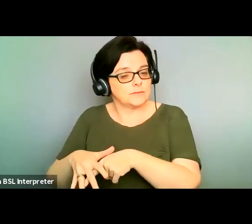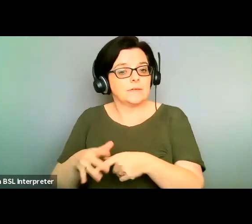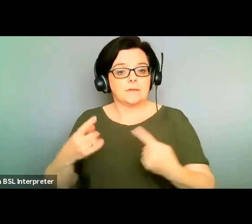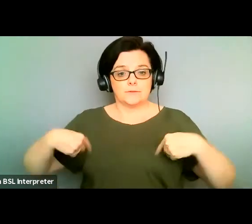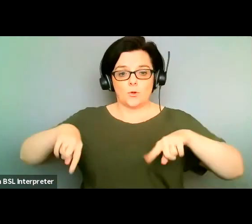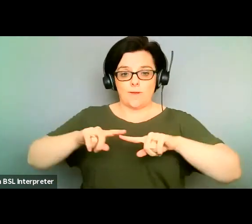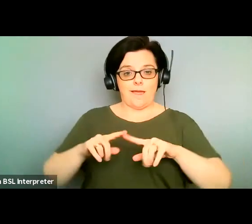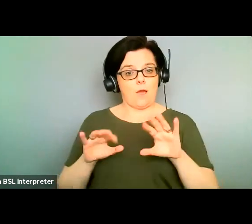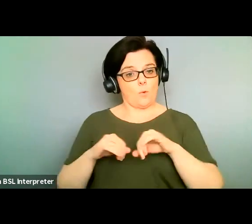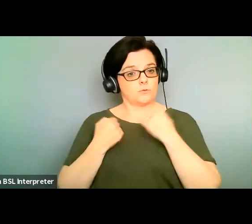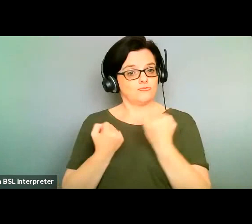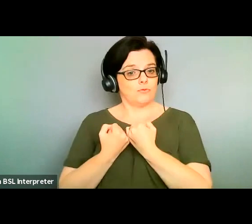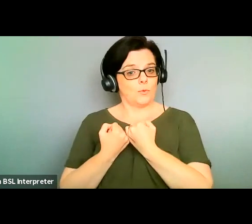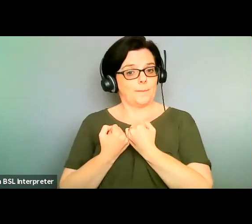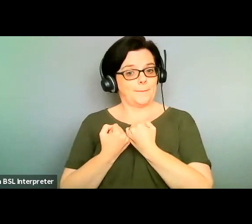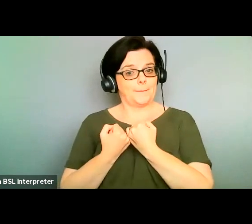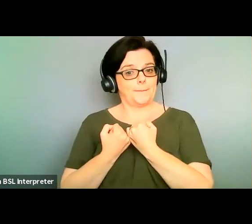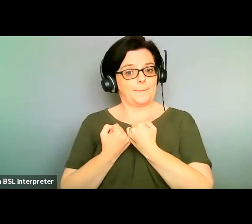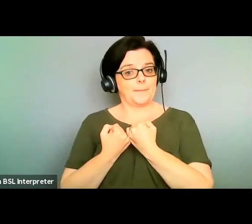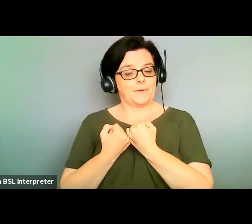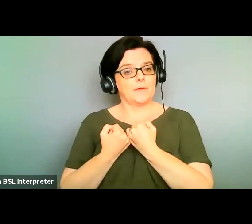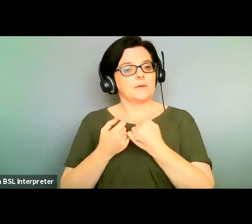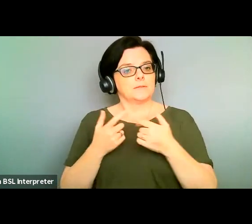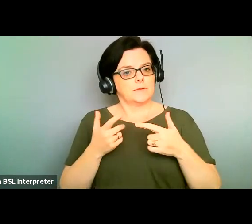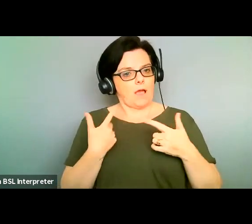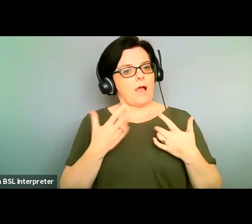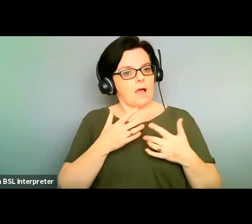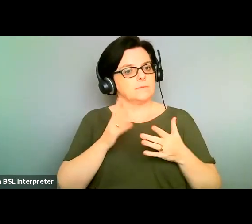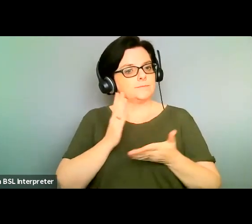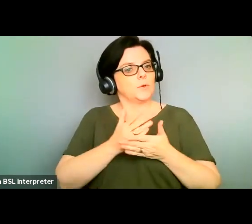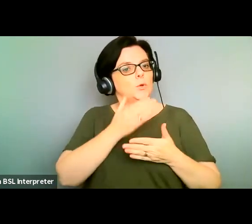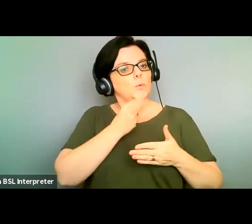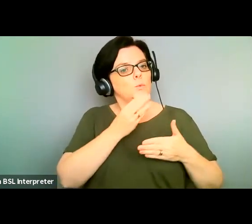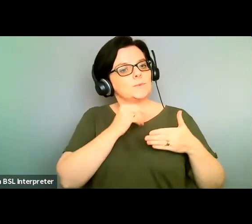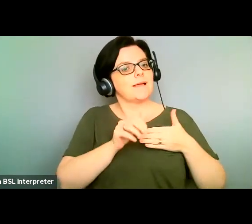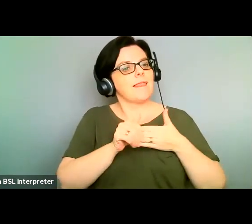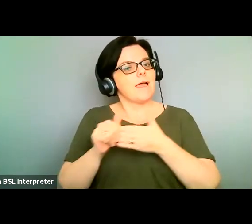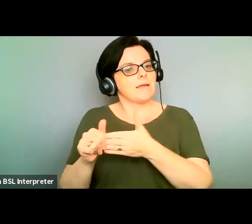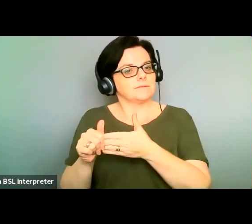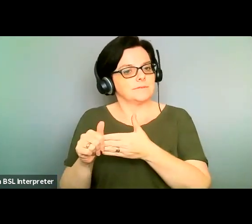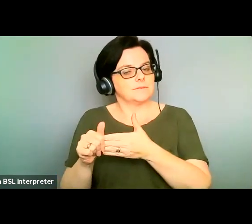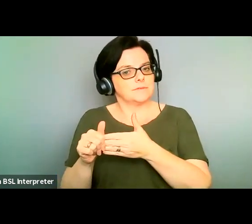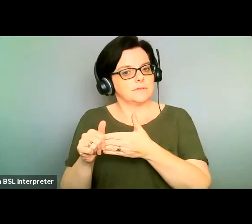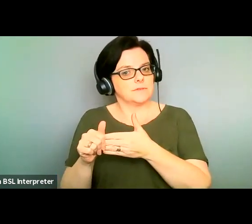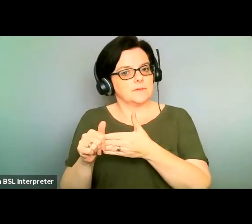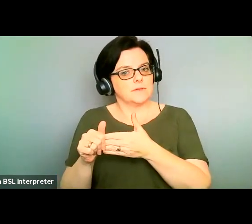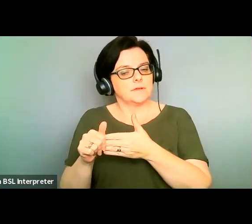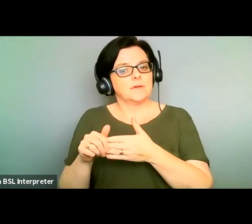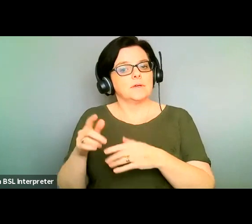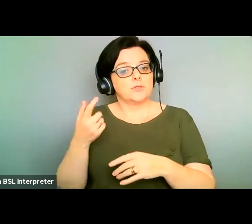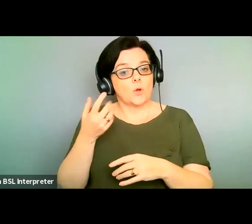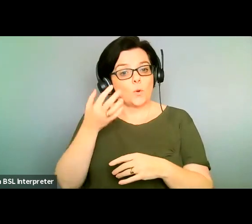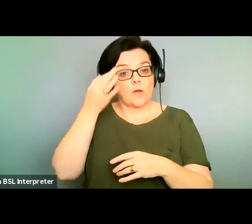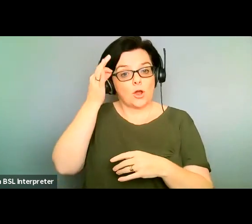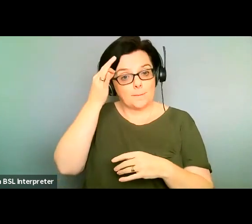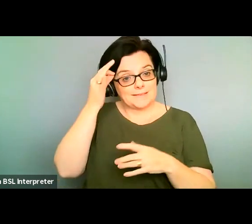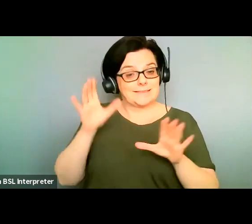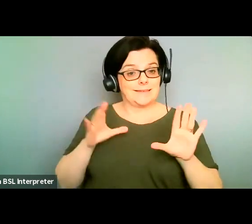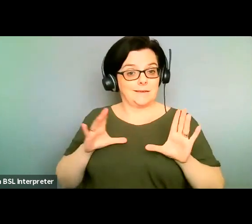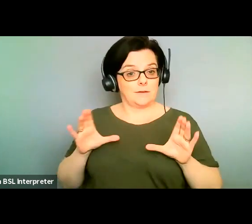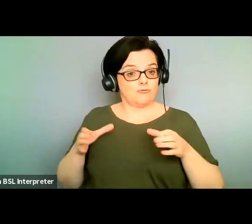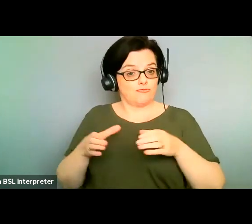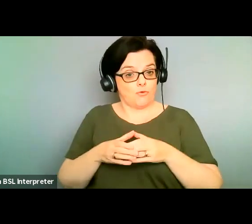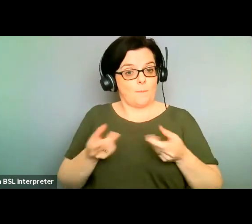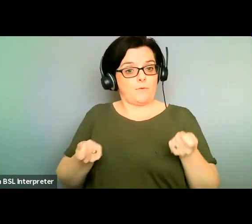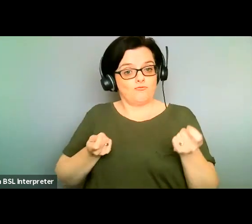finish group, as I say, user-led. We're run, our committee and group is run for and by